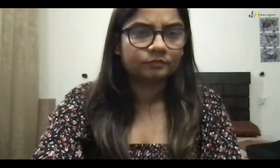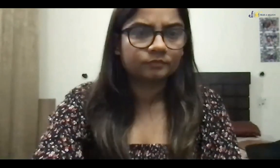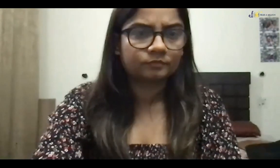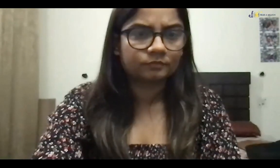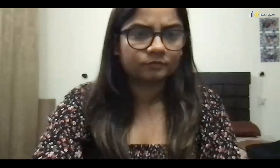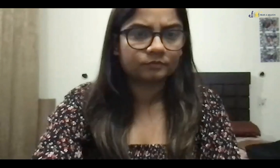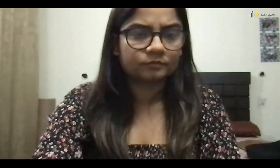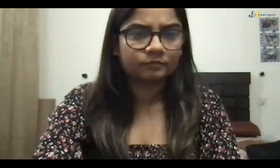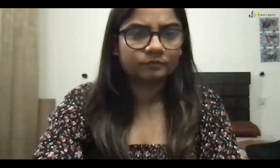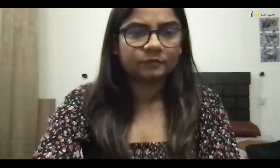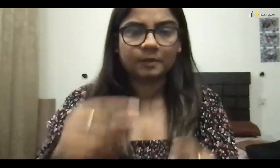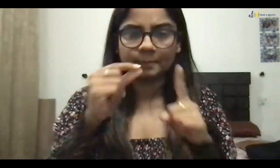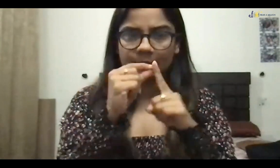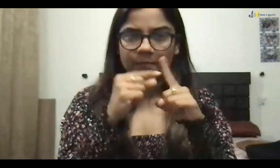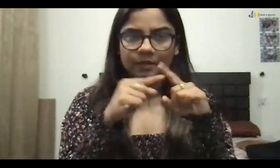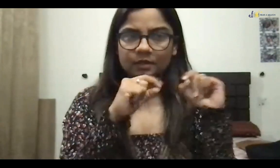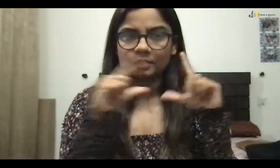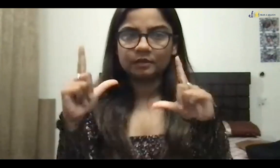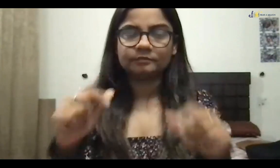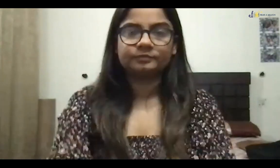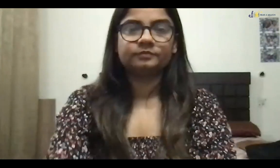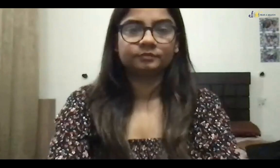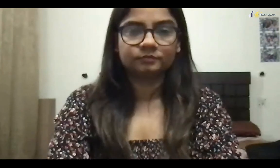Please spotlight the PPT.